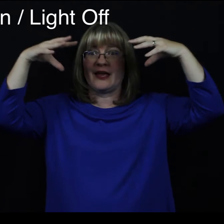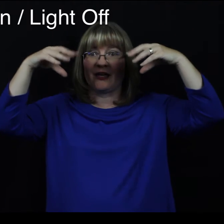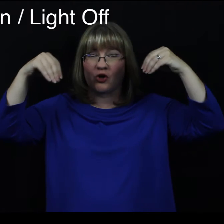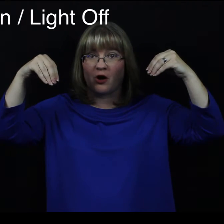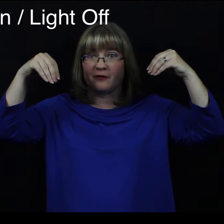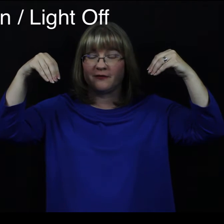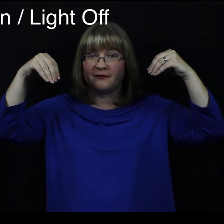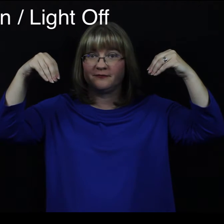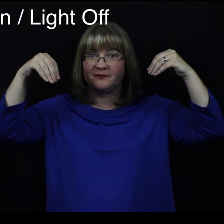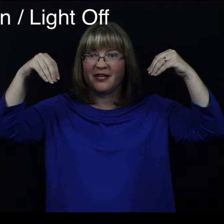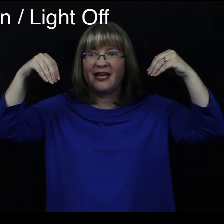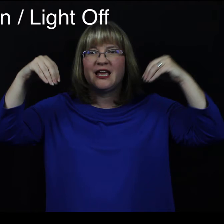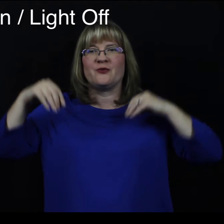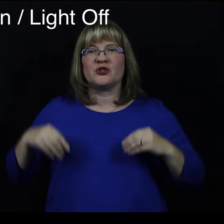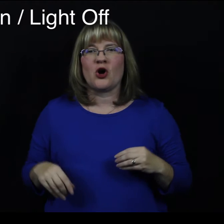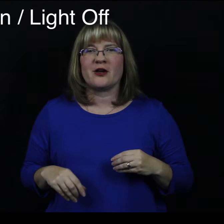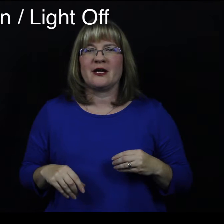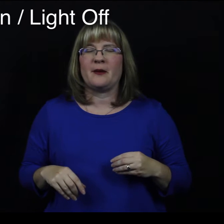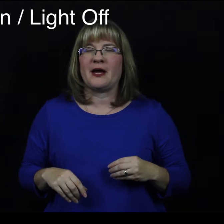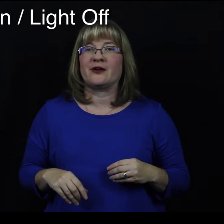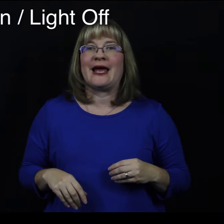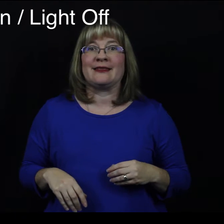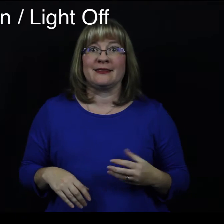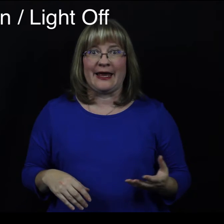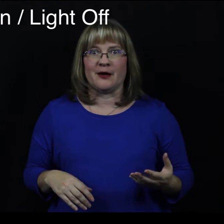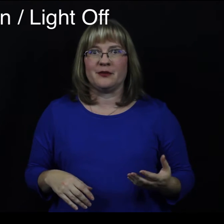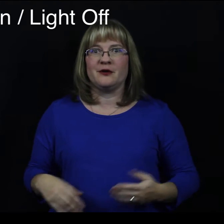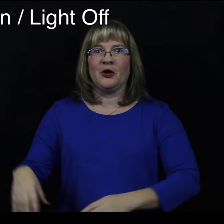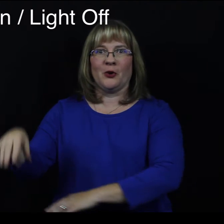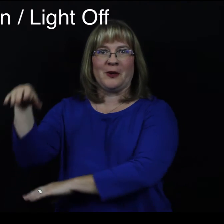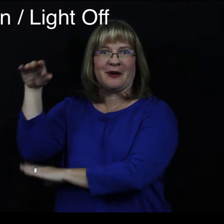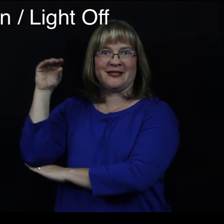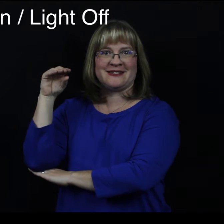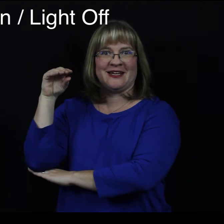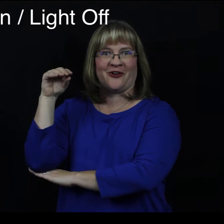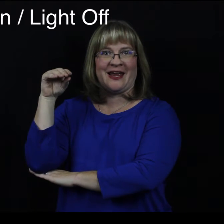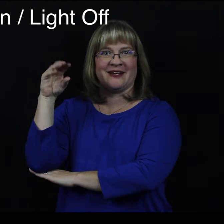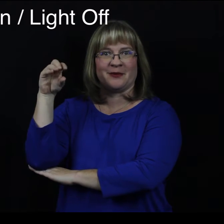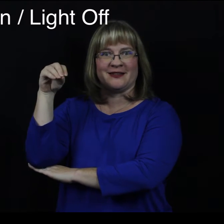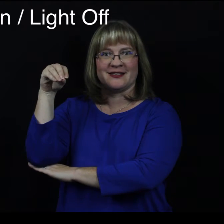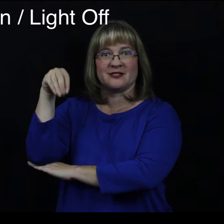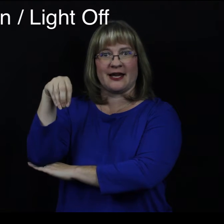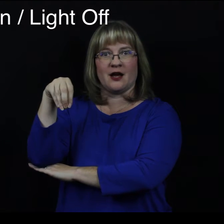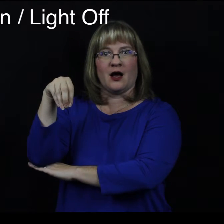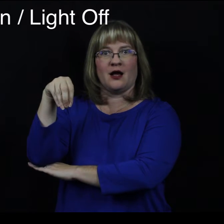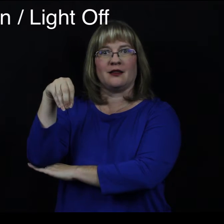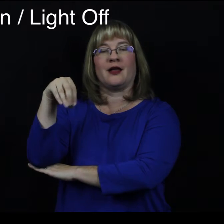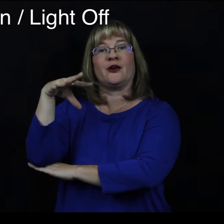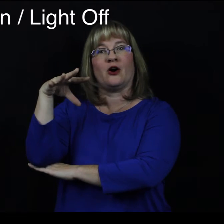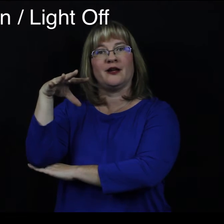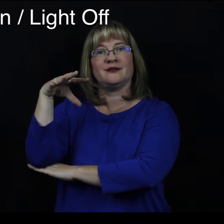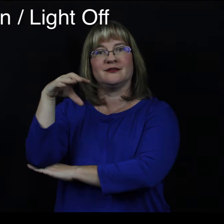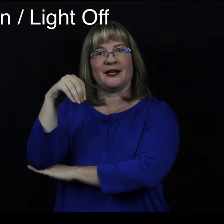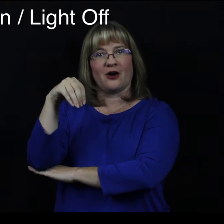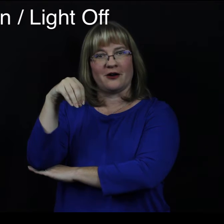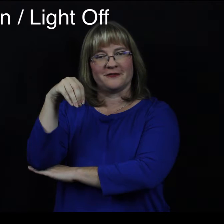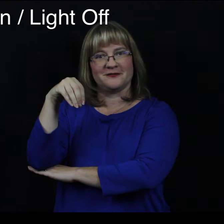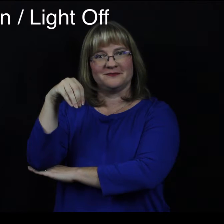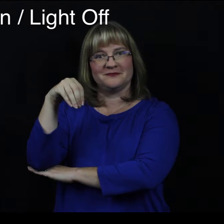and off. If we're talking about a lamp, we might see our hand up like this and say, light on, light off.